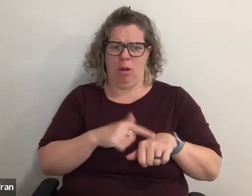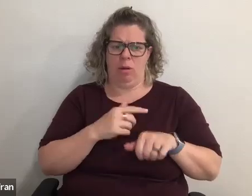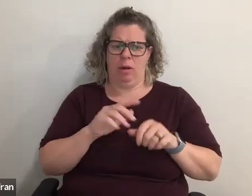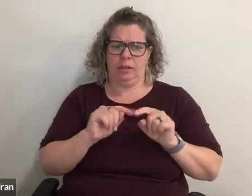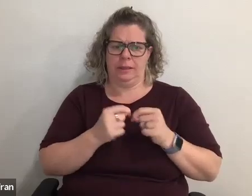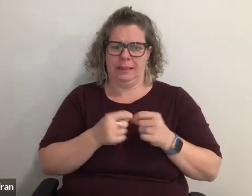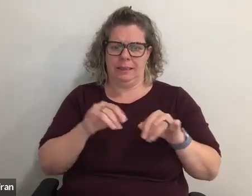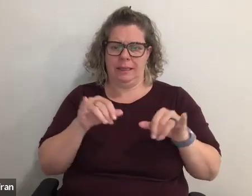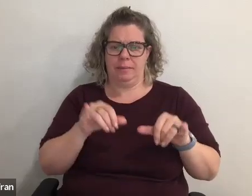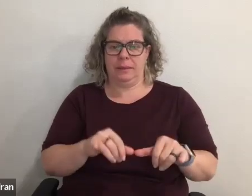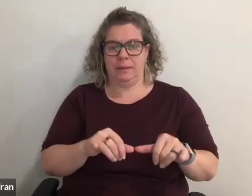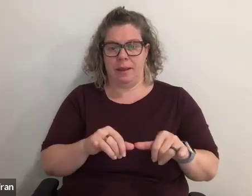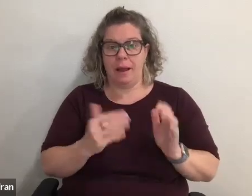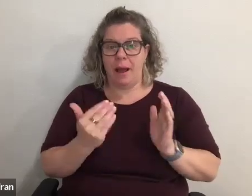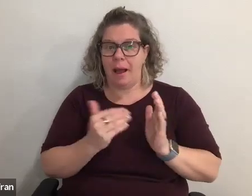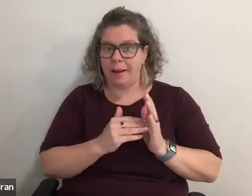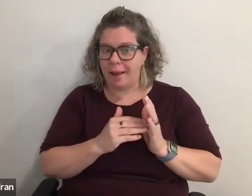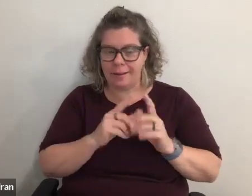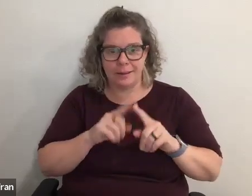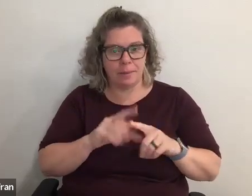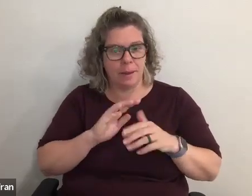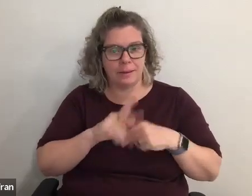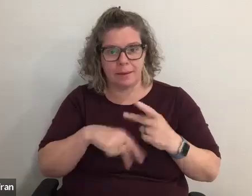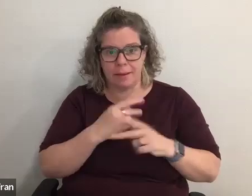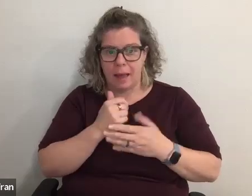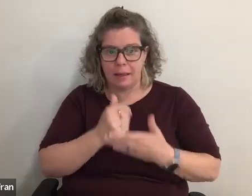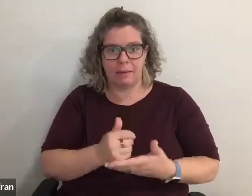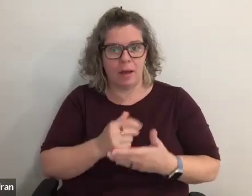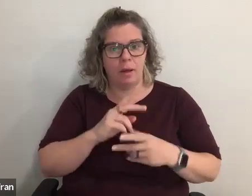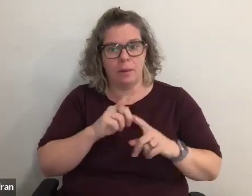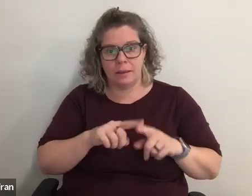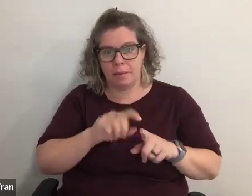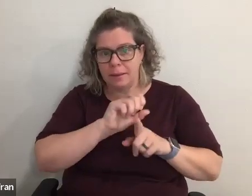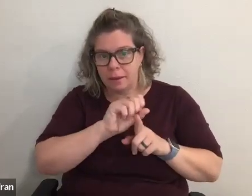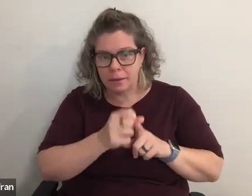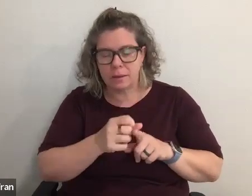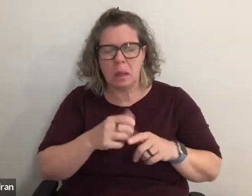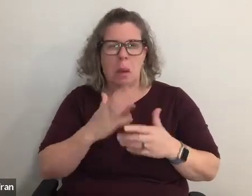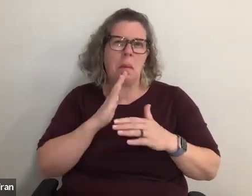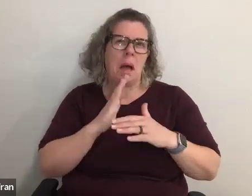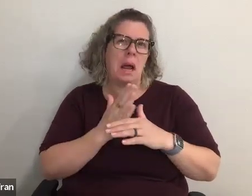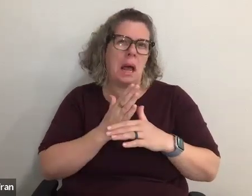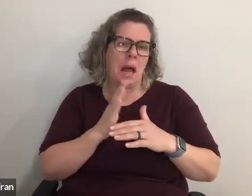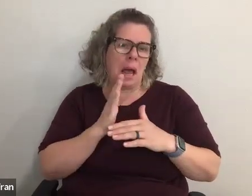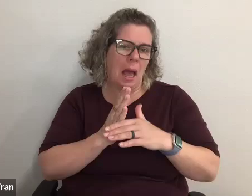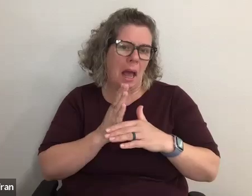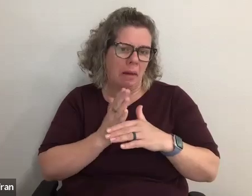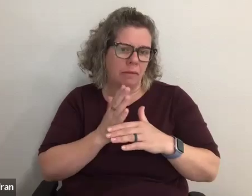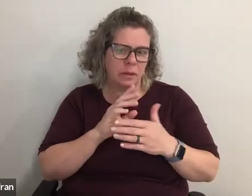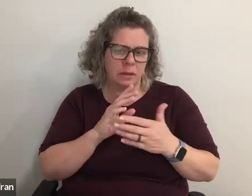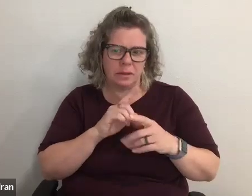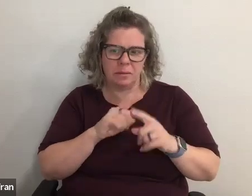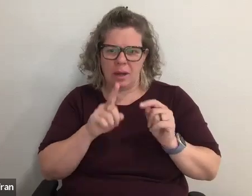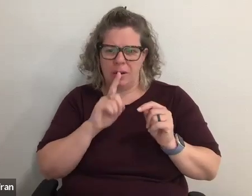there? Well, that's defined by the intervention. That's defined by the person that's in crisis. I can tell you averages, but what I really want to